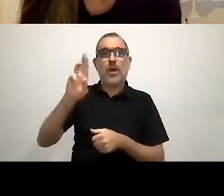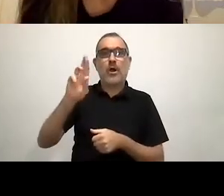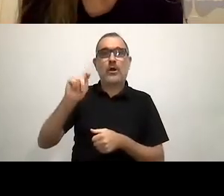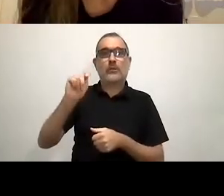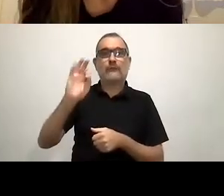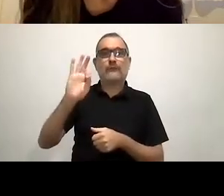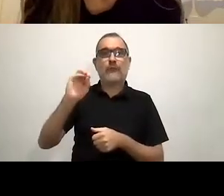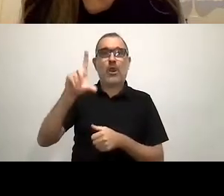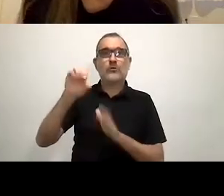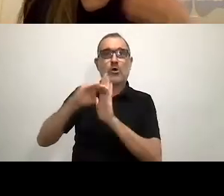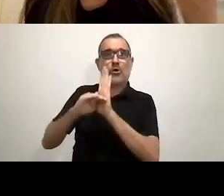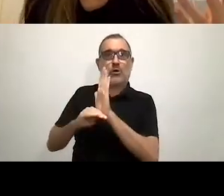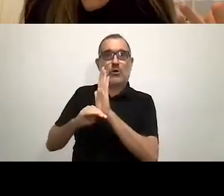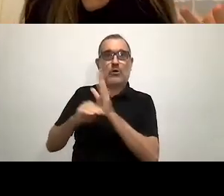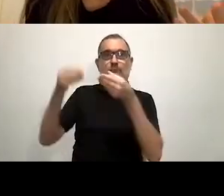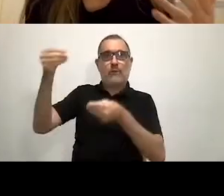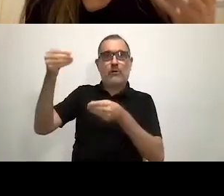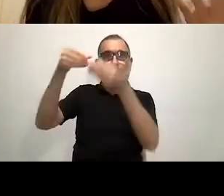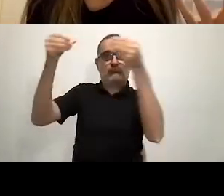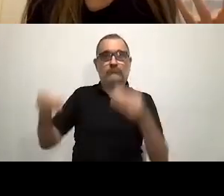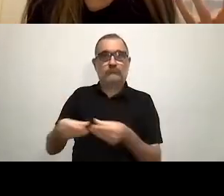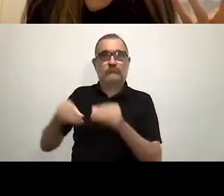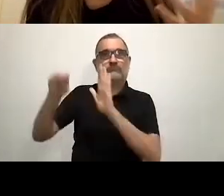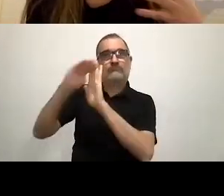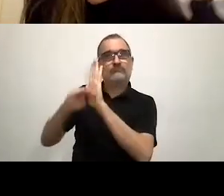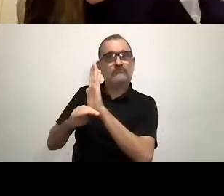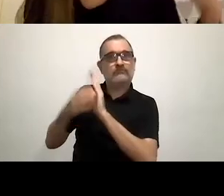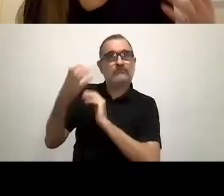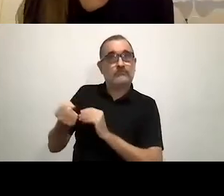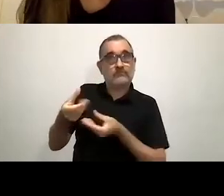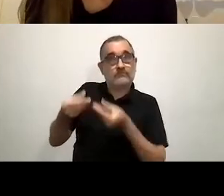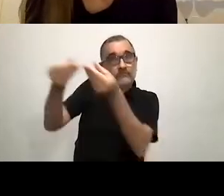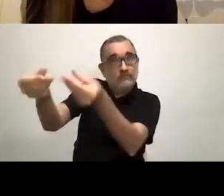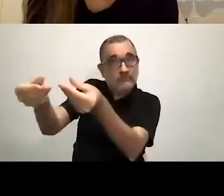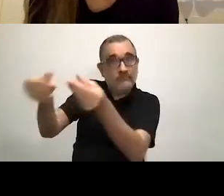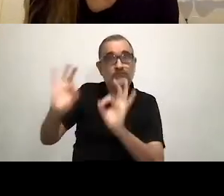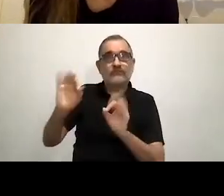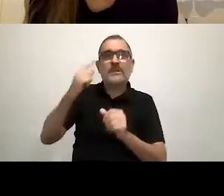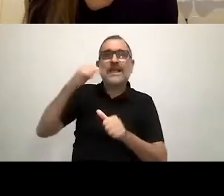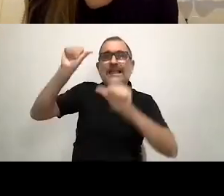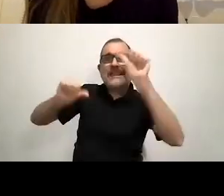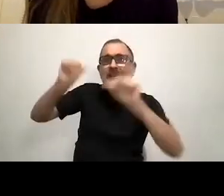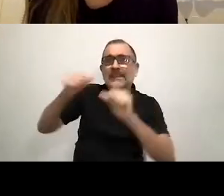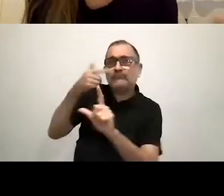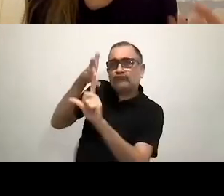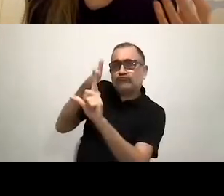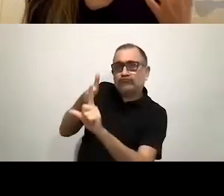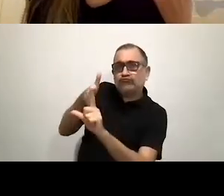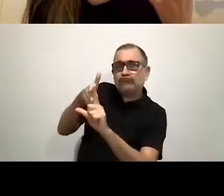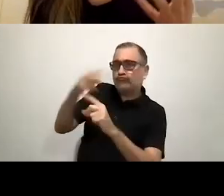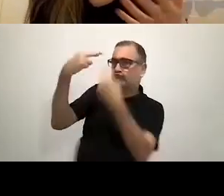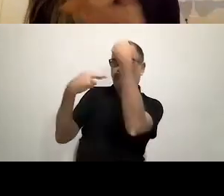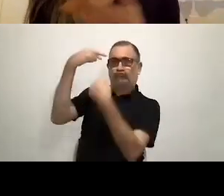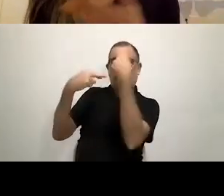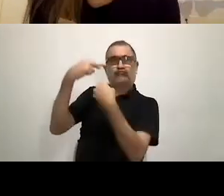qualifications later. And then you also have to pass an assessment, which will be an online assessment, and